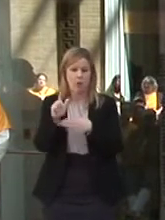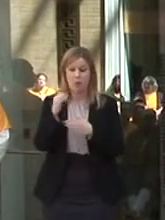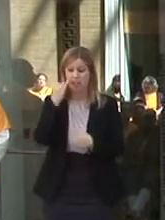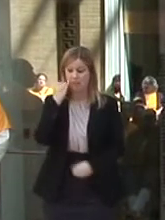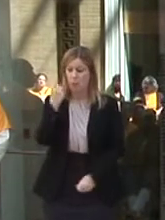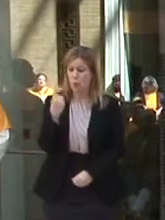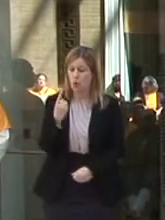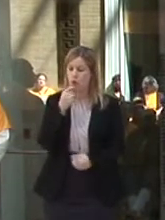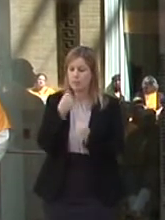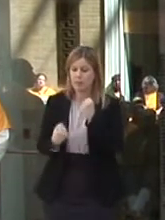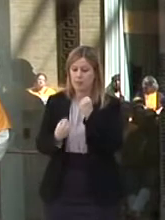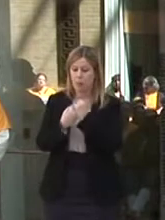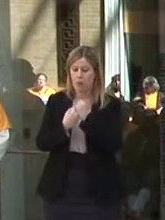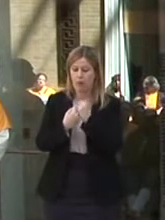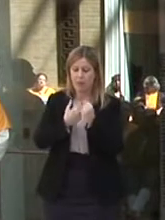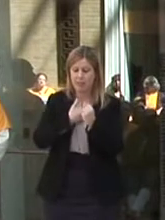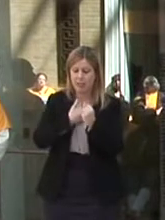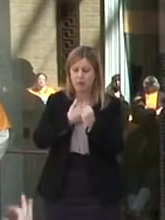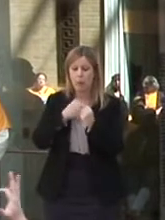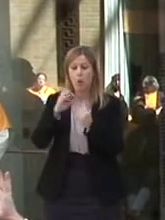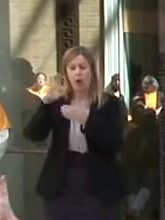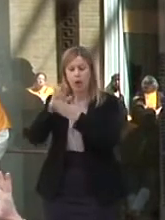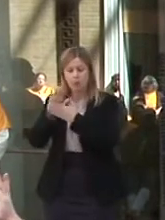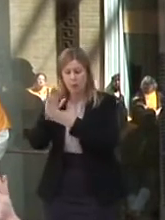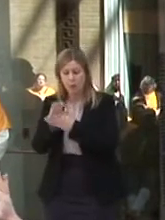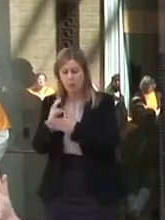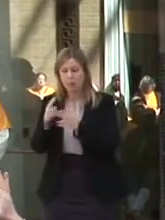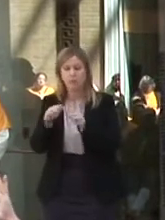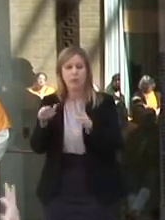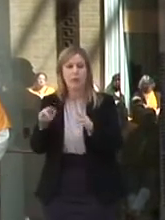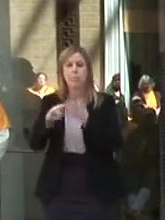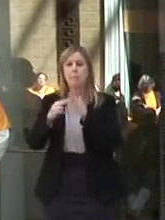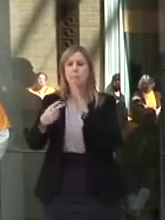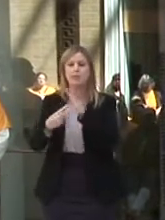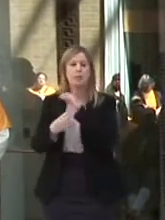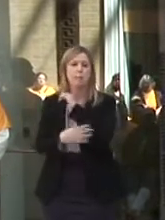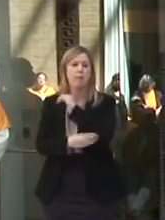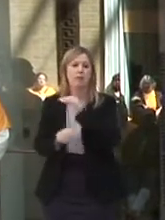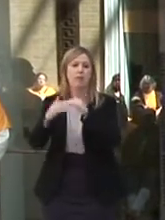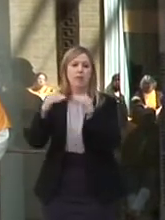of themselves, a spouse, and two children, they are living at the poverty line of